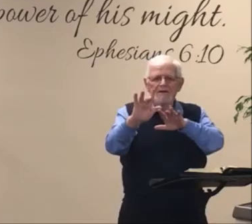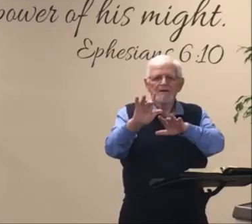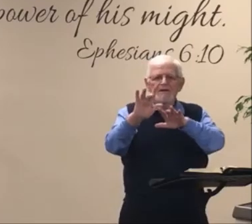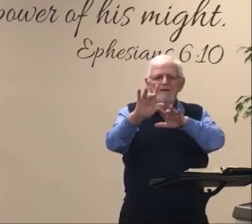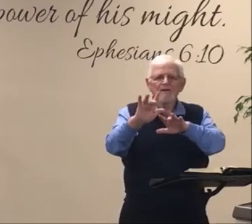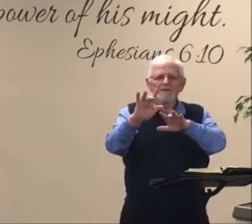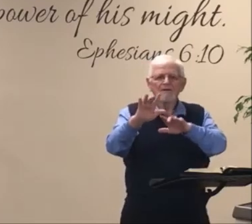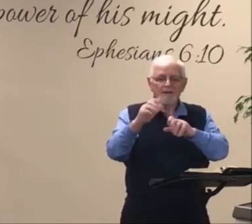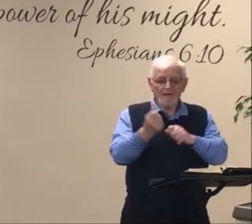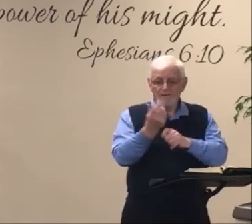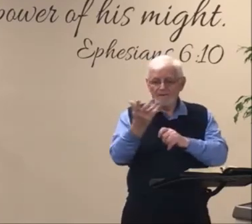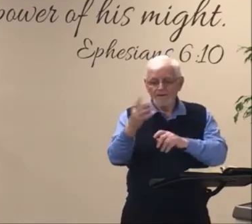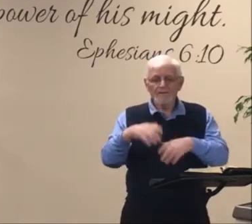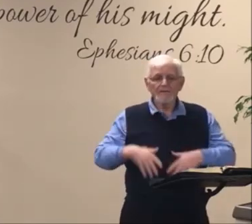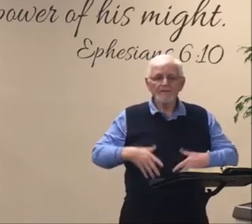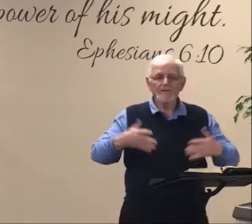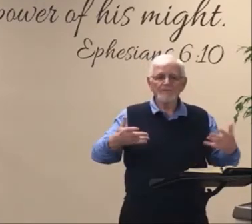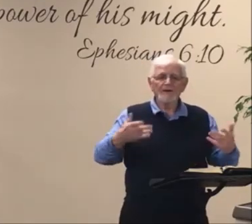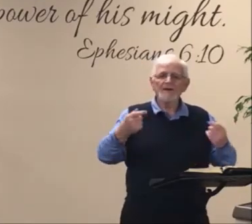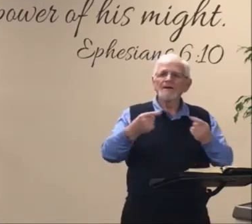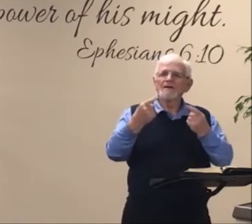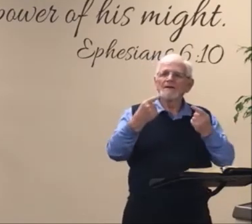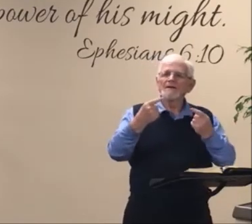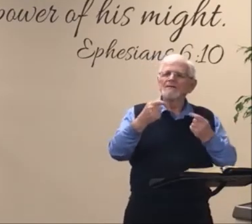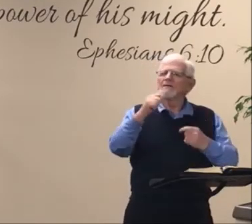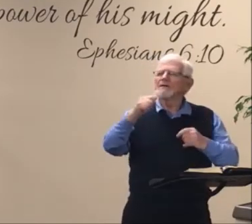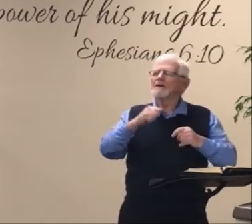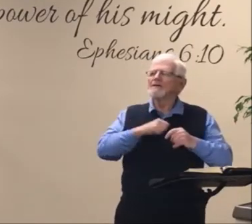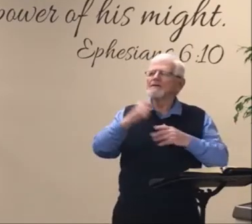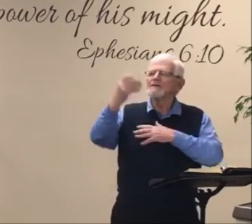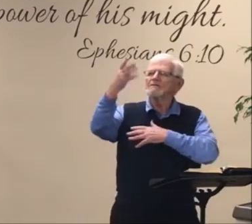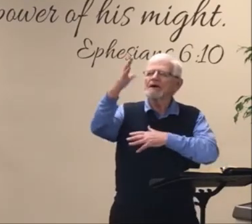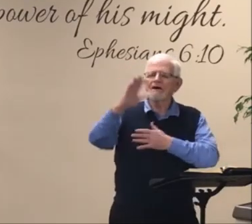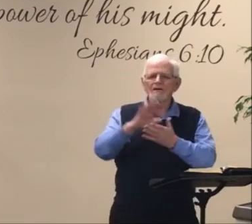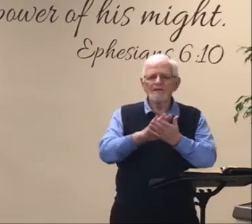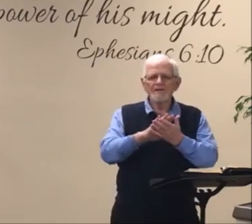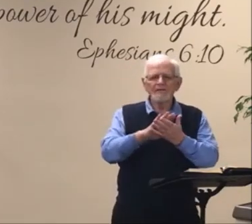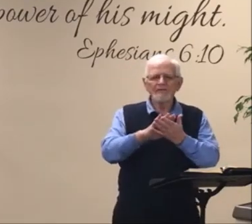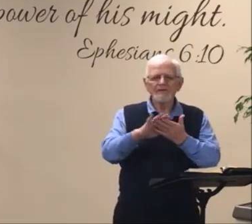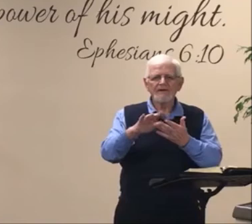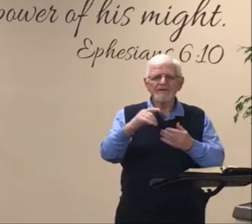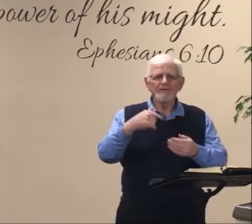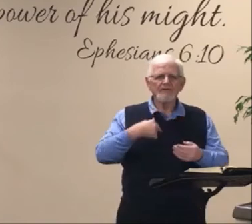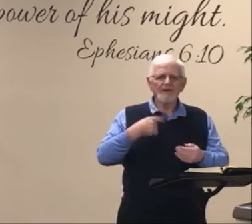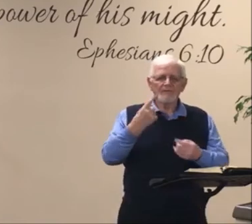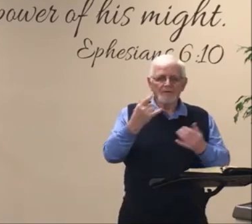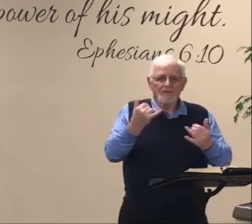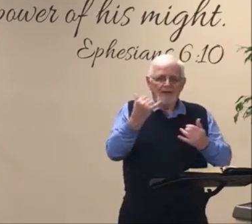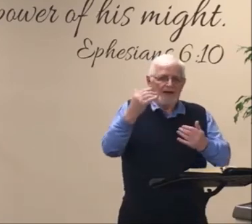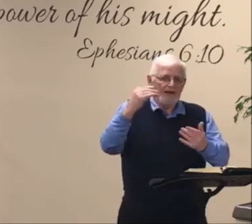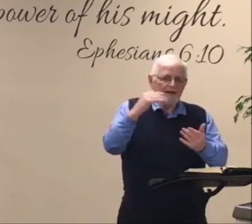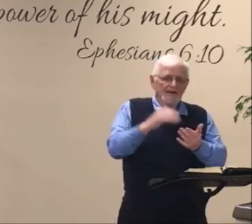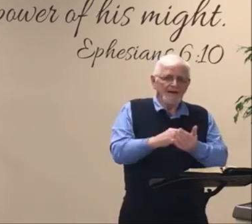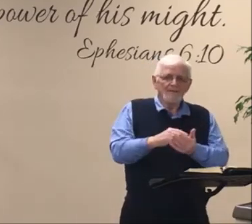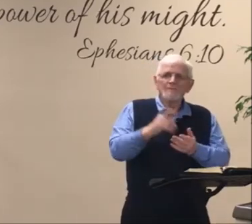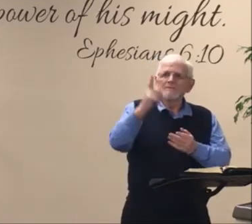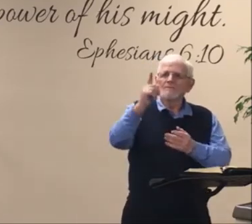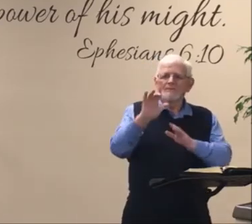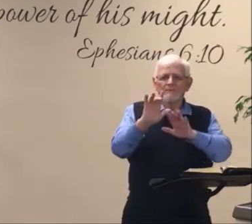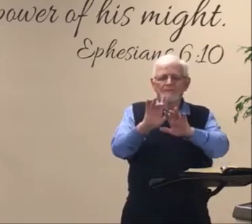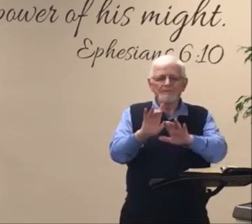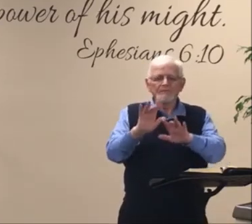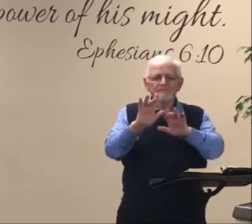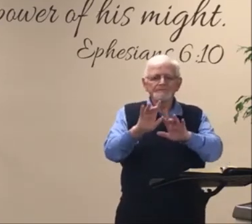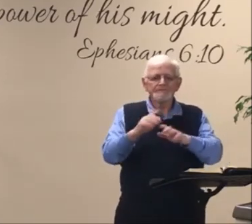you confess your sins, you have to have the attitude in your mind, God is forgiving me for this again. God sure is merciful. You